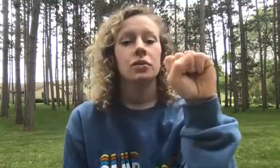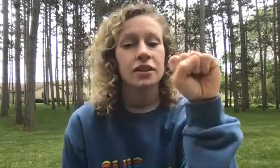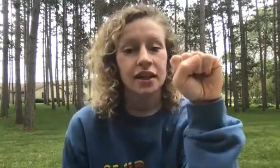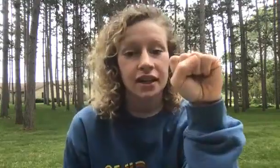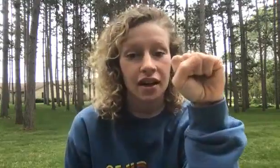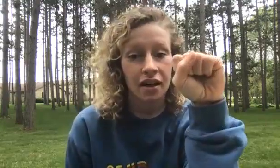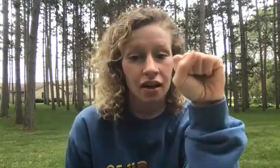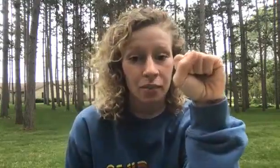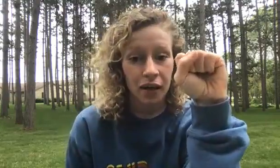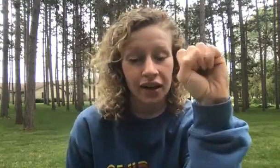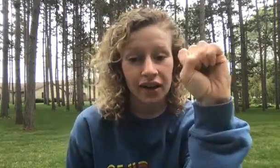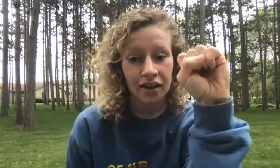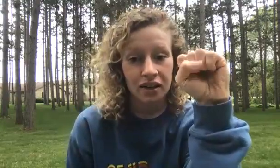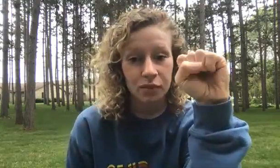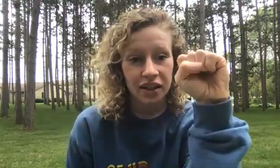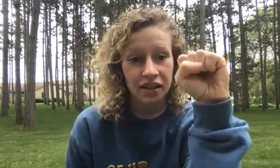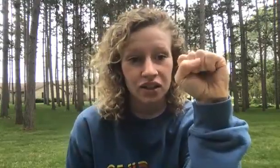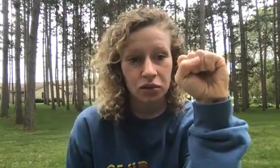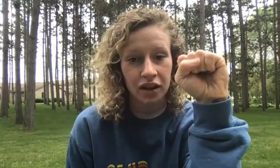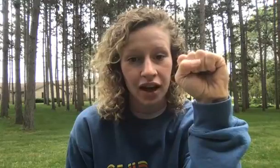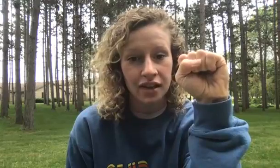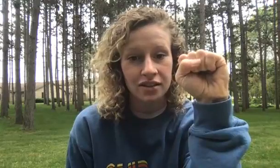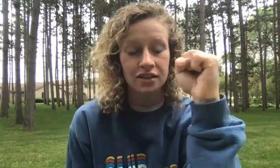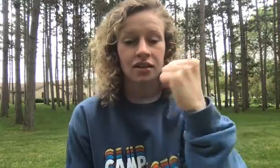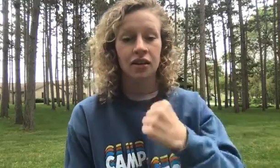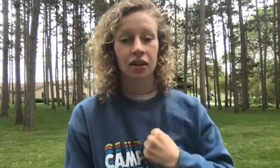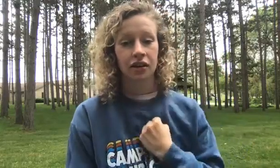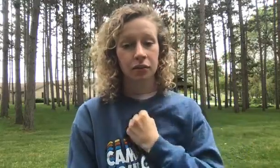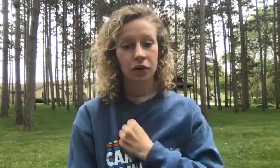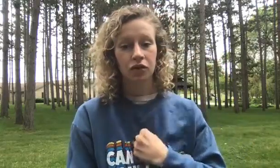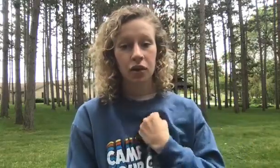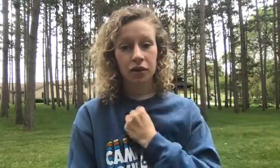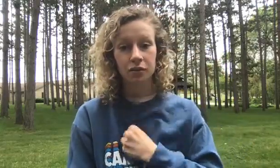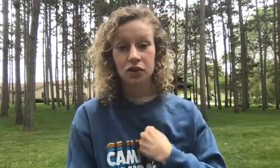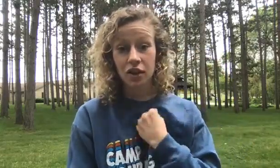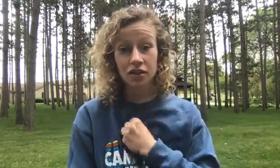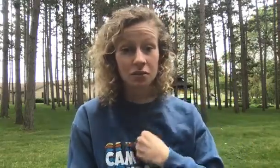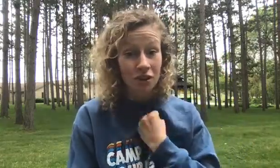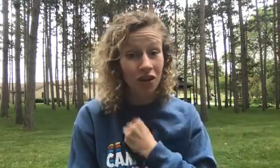take my hand and make it into an S, and then I'm going to rub it on my chest. I'm sorry.